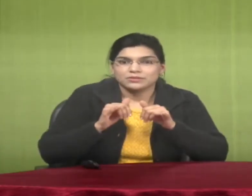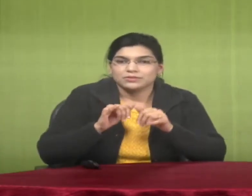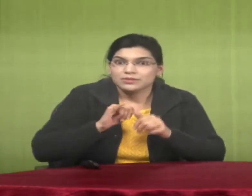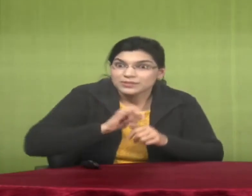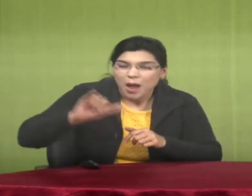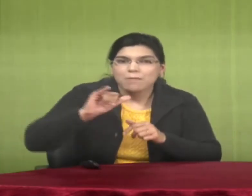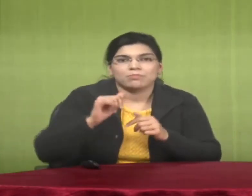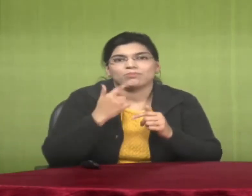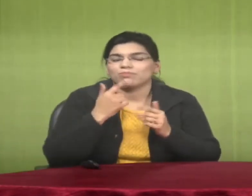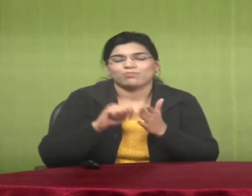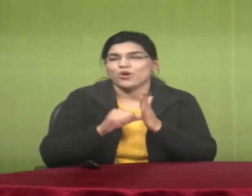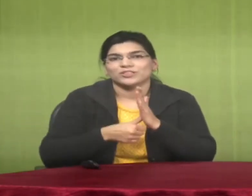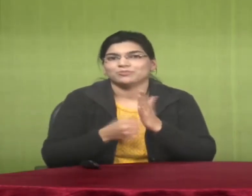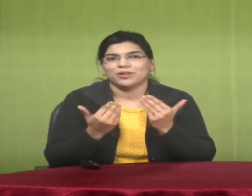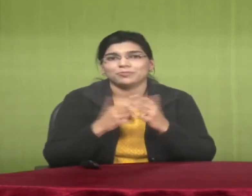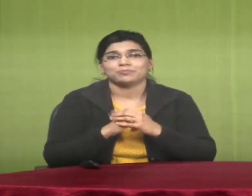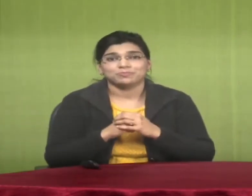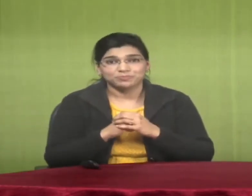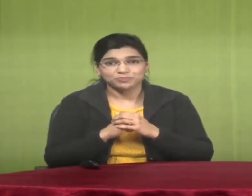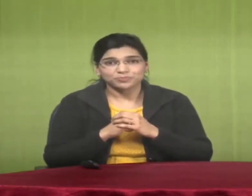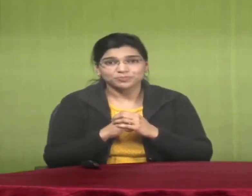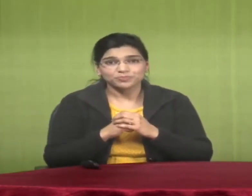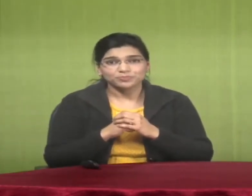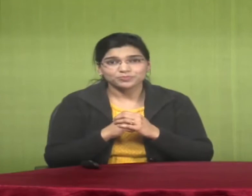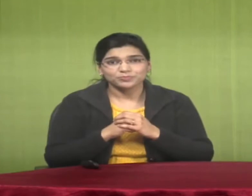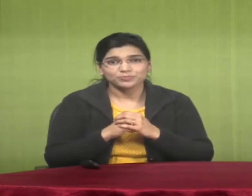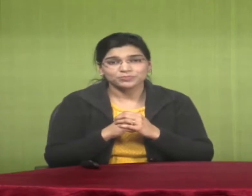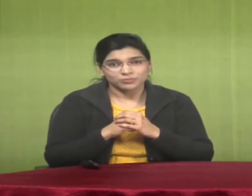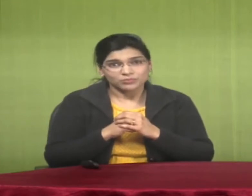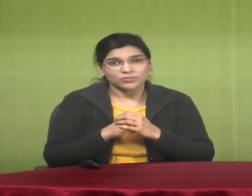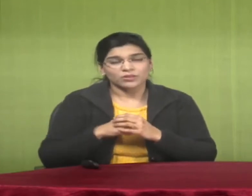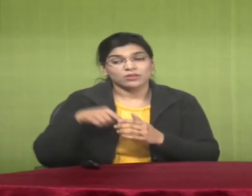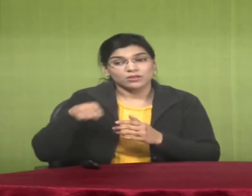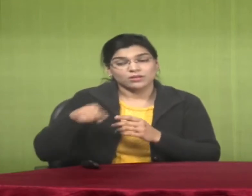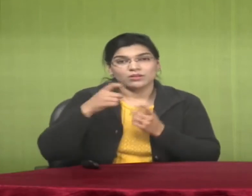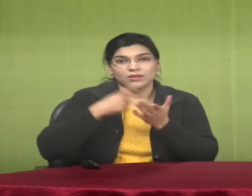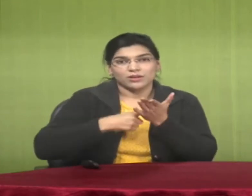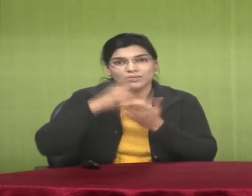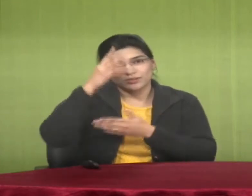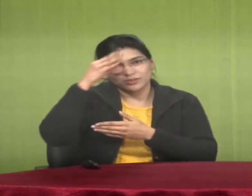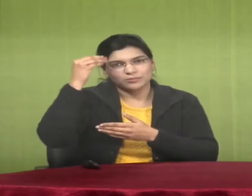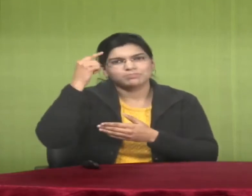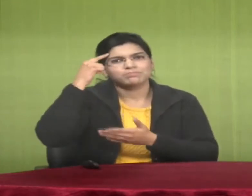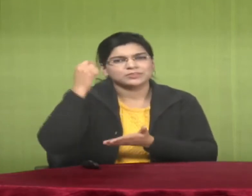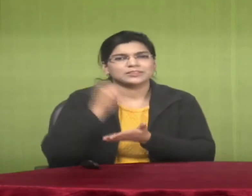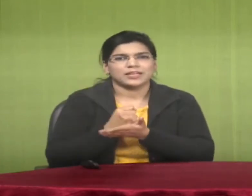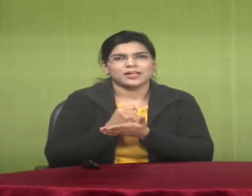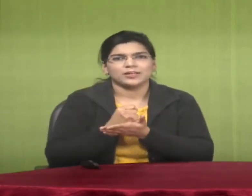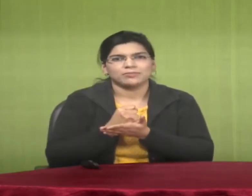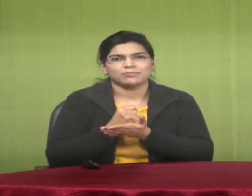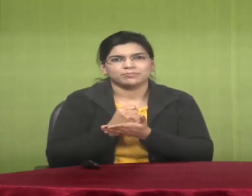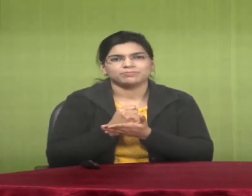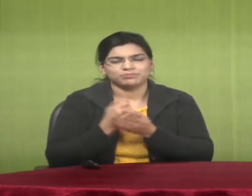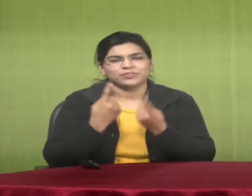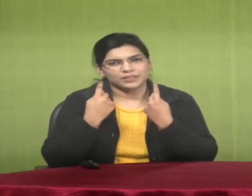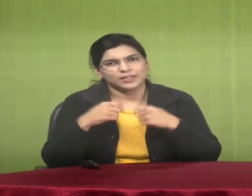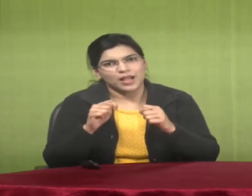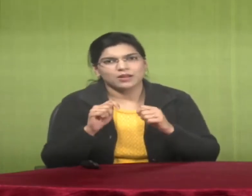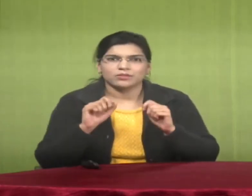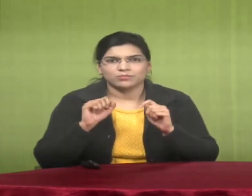So following that example, but this doesn't apply to a road because they both are not equal. But the poet decided